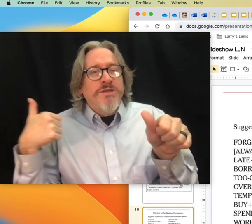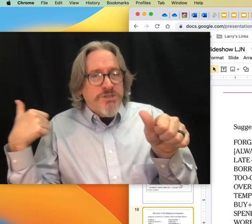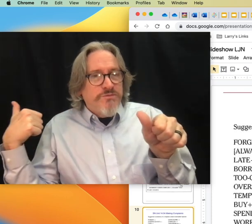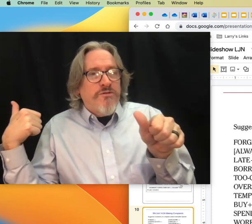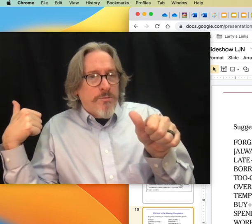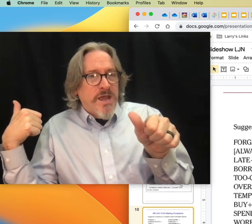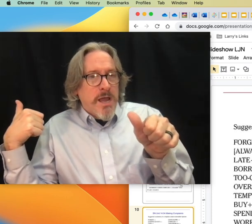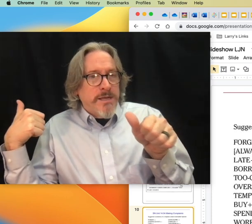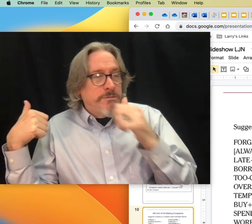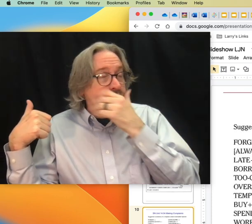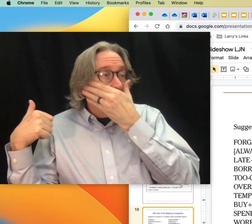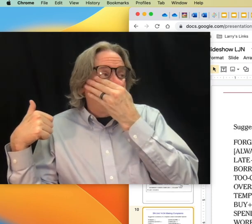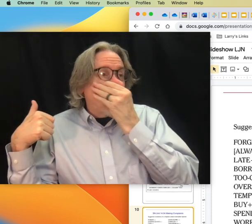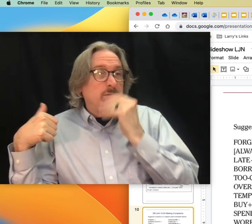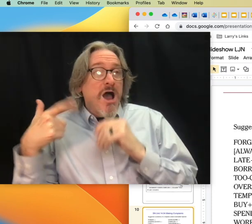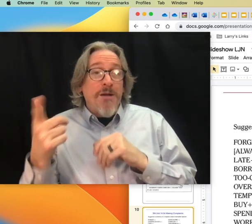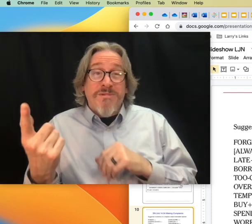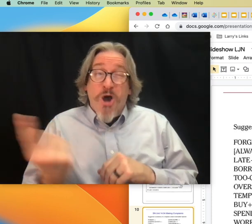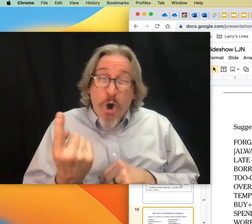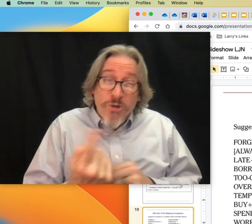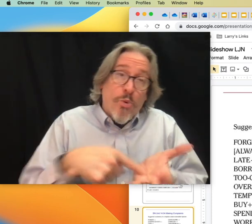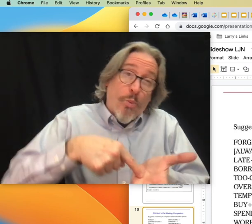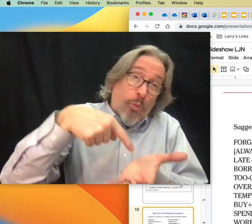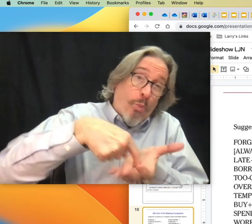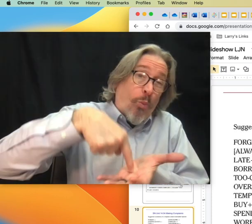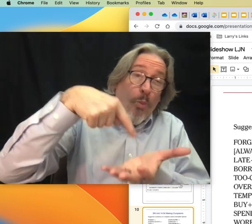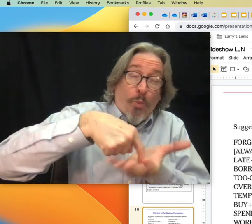It's literally to fall behind.